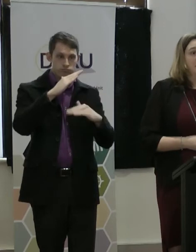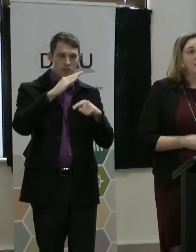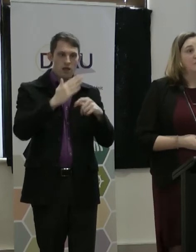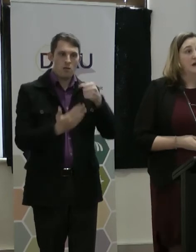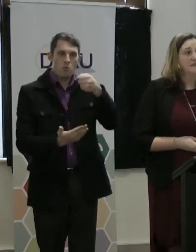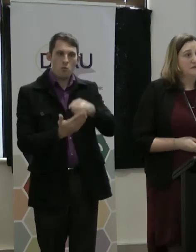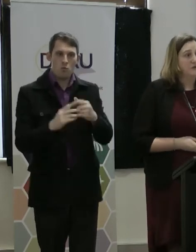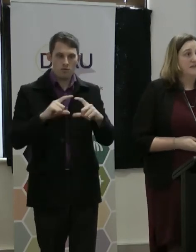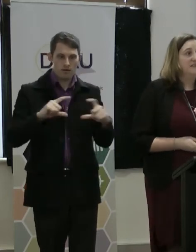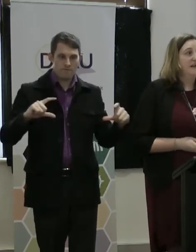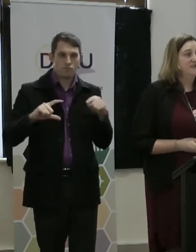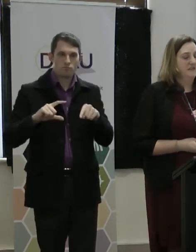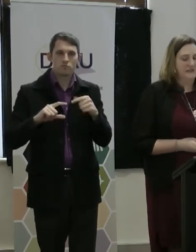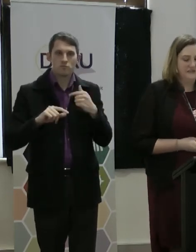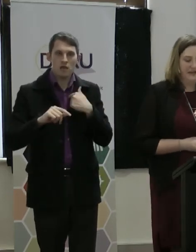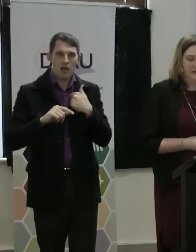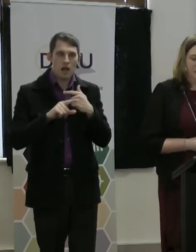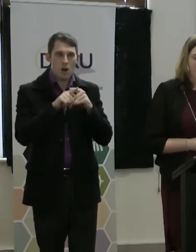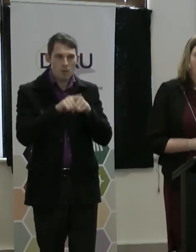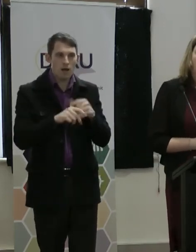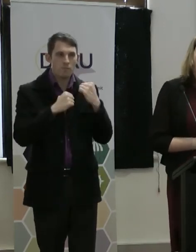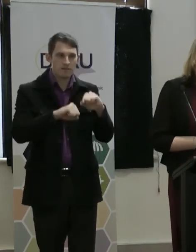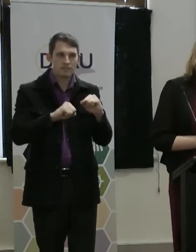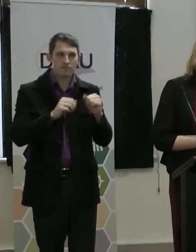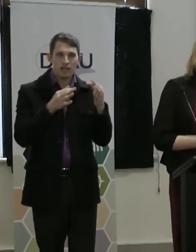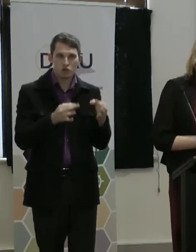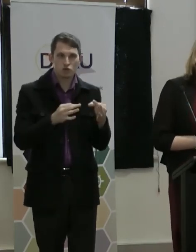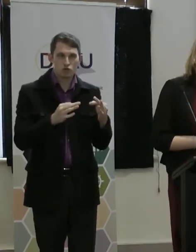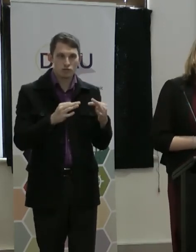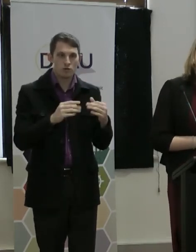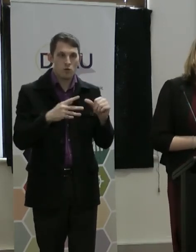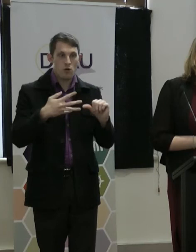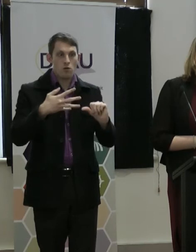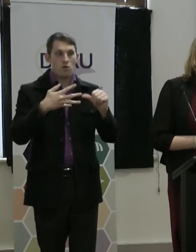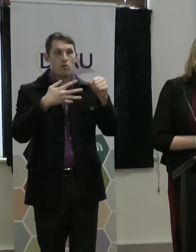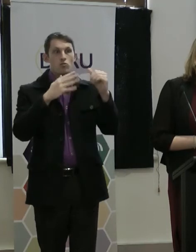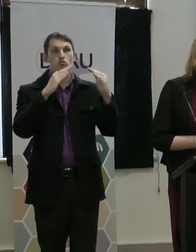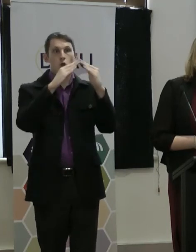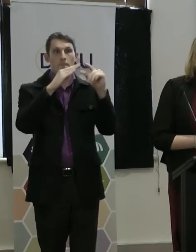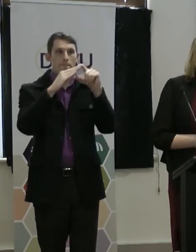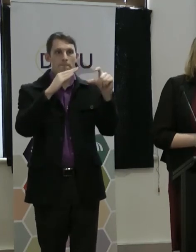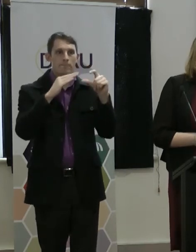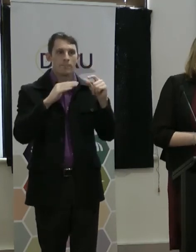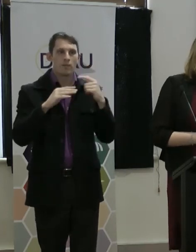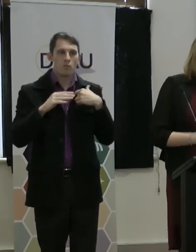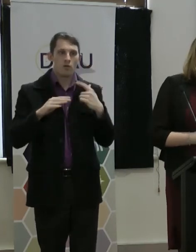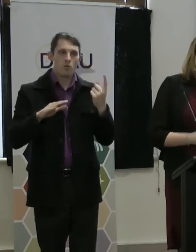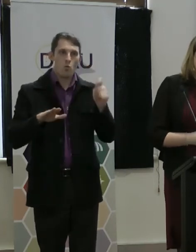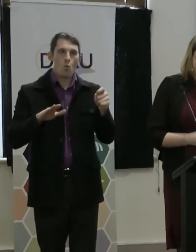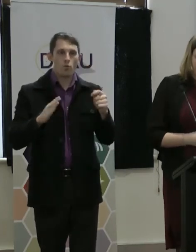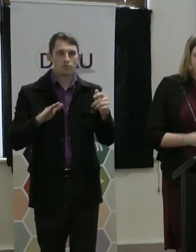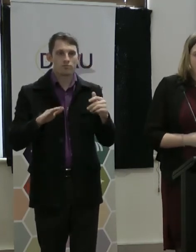bulk of our compliance and preventative action is undertaken, all the way through to the top, which is to do with banning orders.